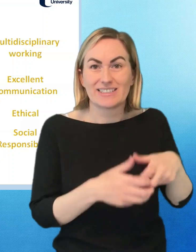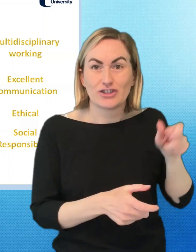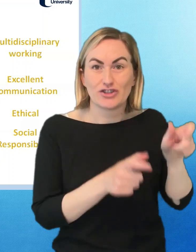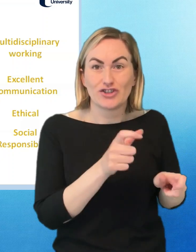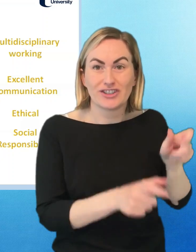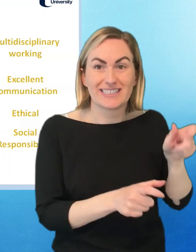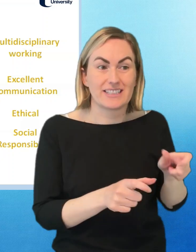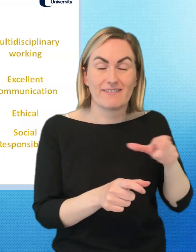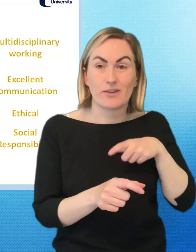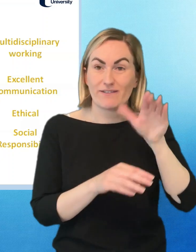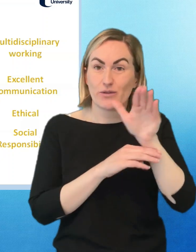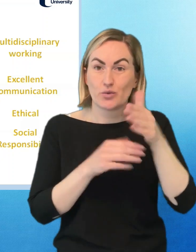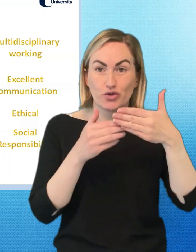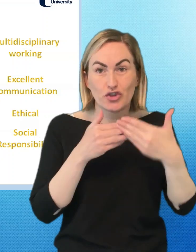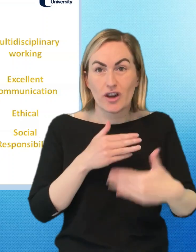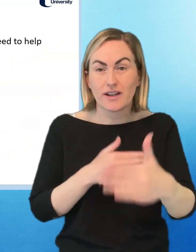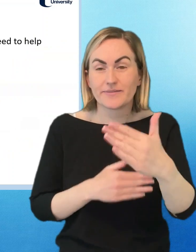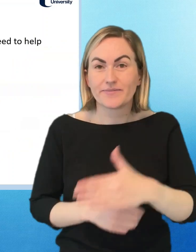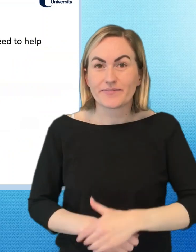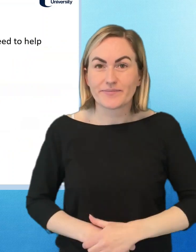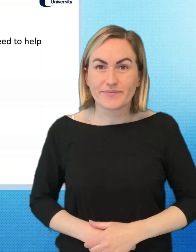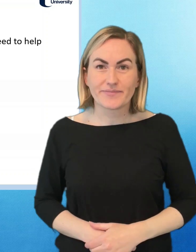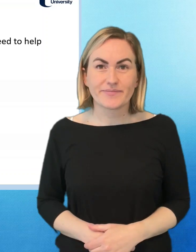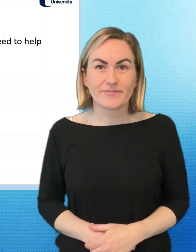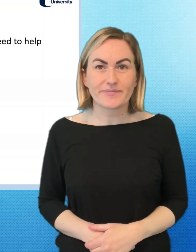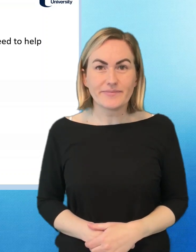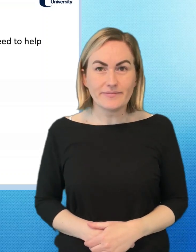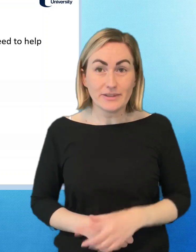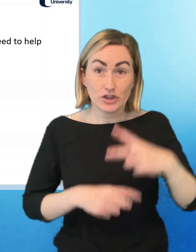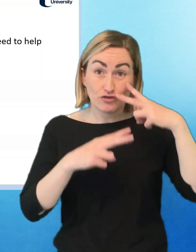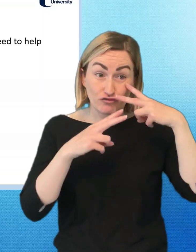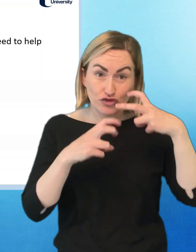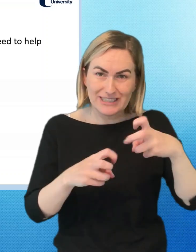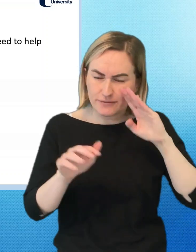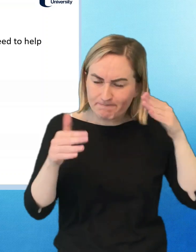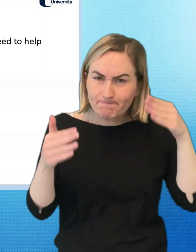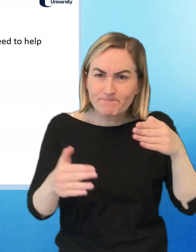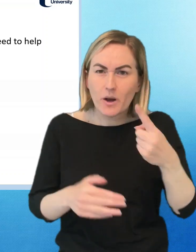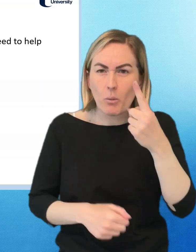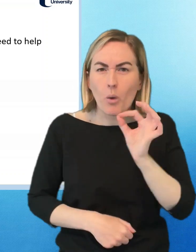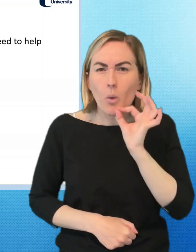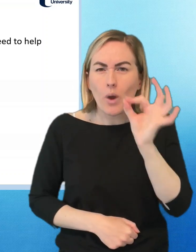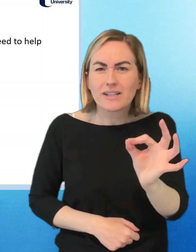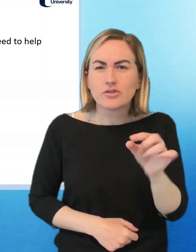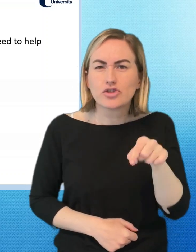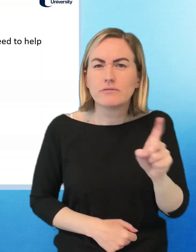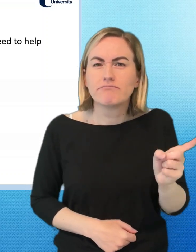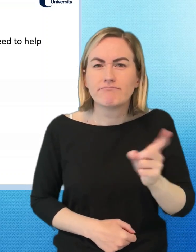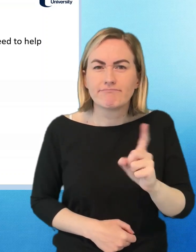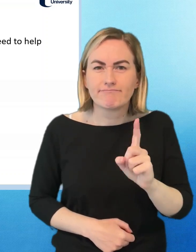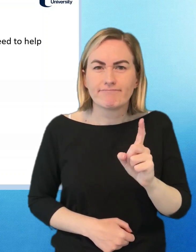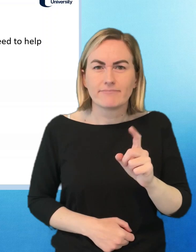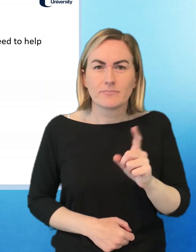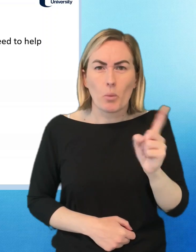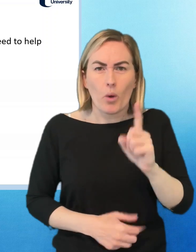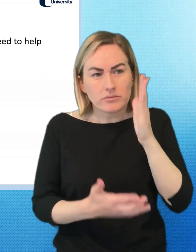skills are needed for the engineer of the future. Our literature review was based on one research question. What